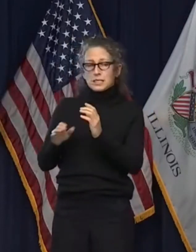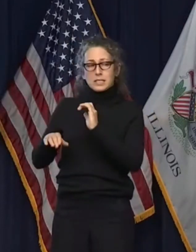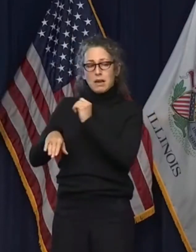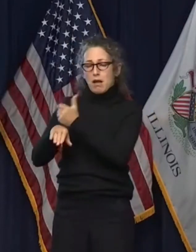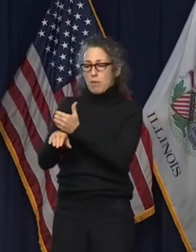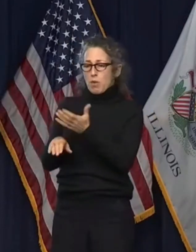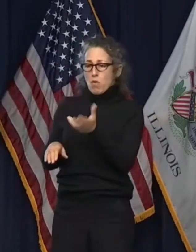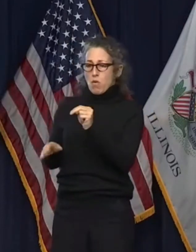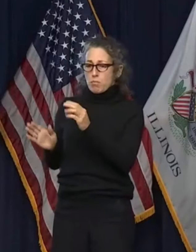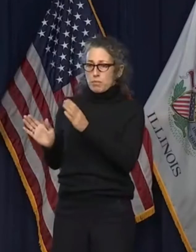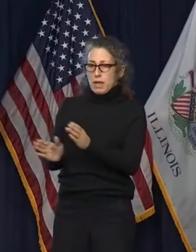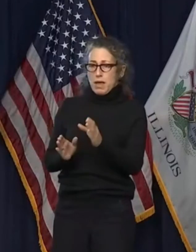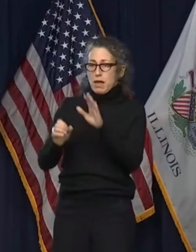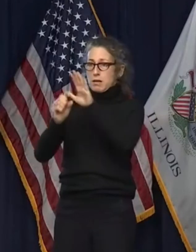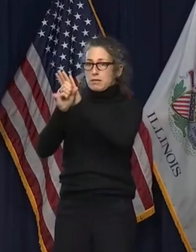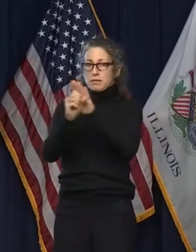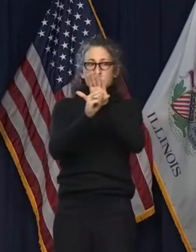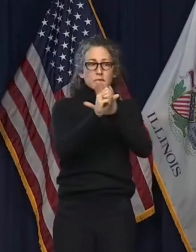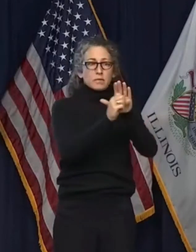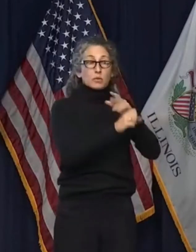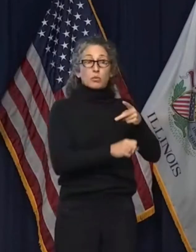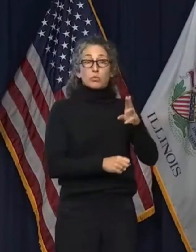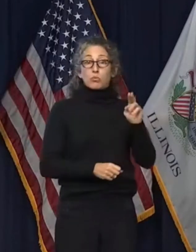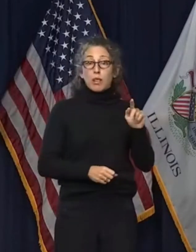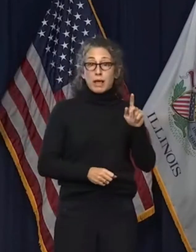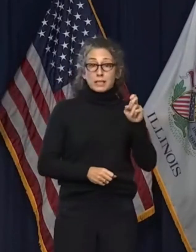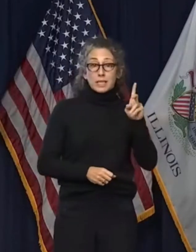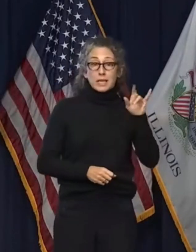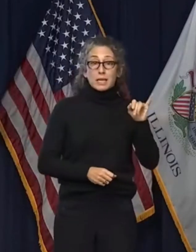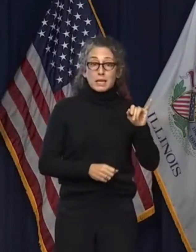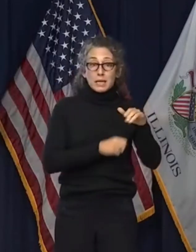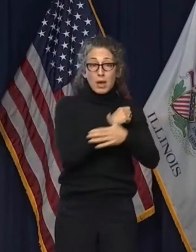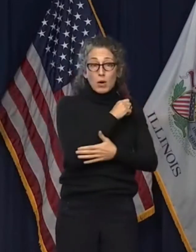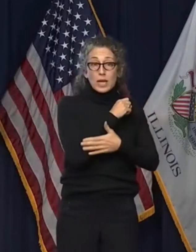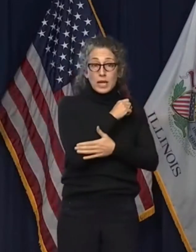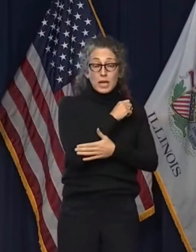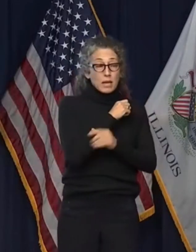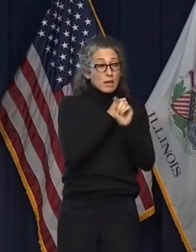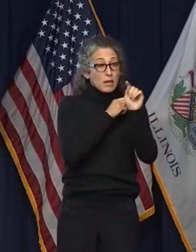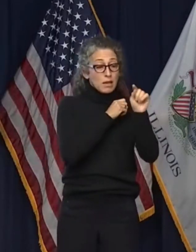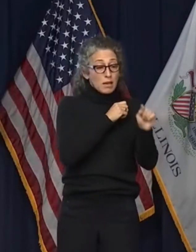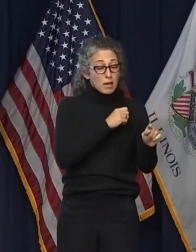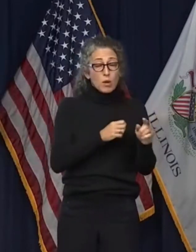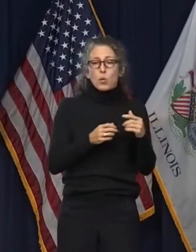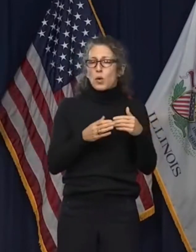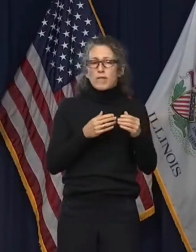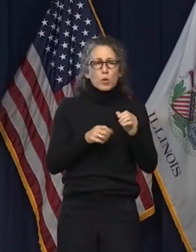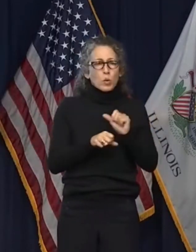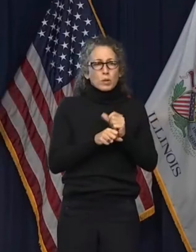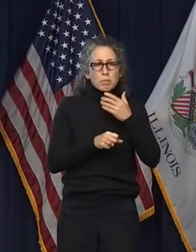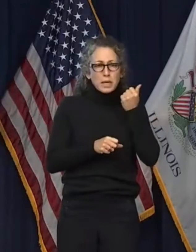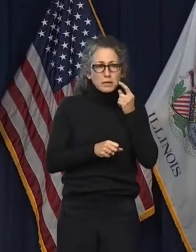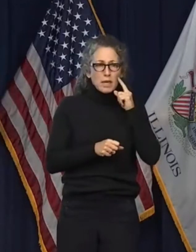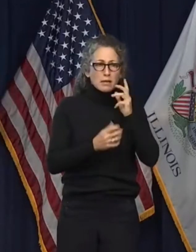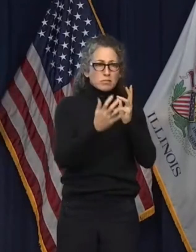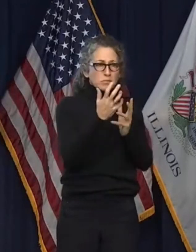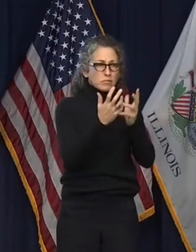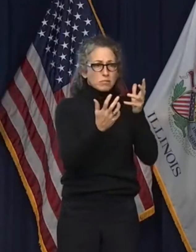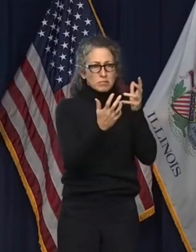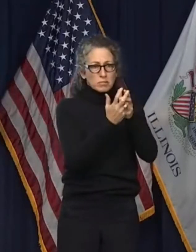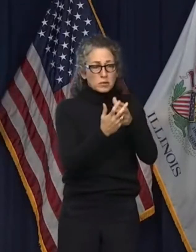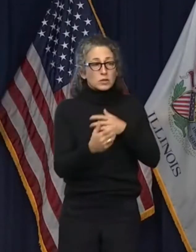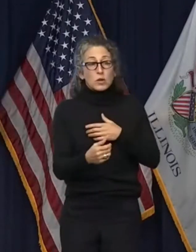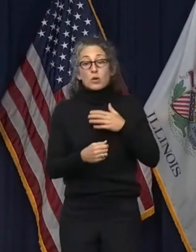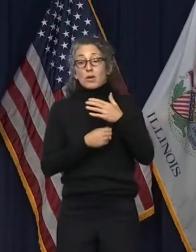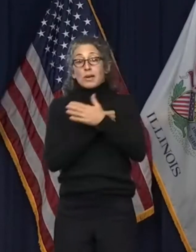in Pulaski County where the locations should be that work best for them. It might be at the county health